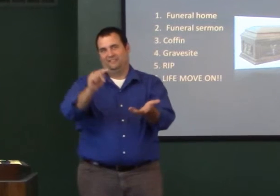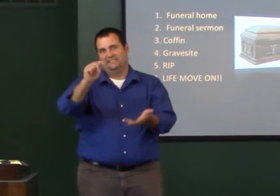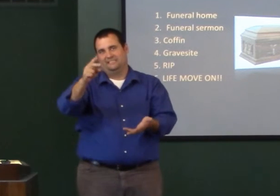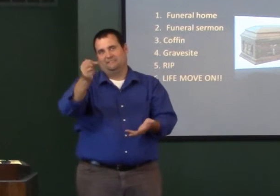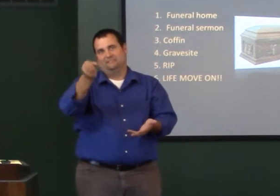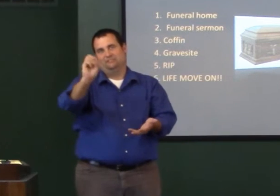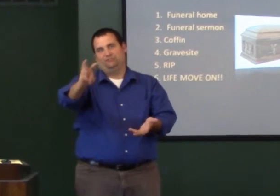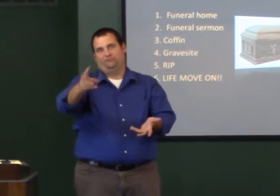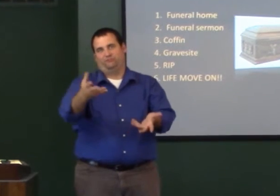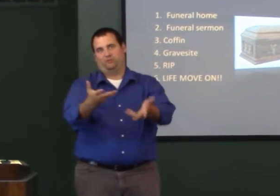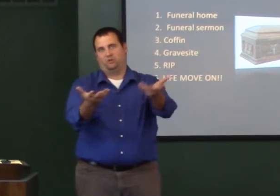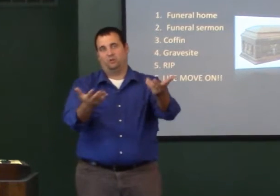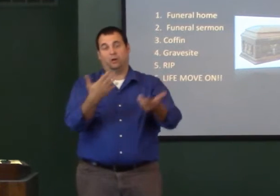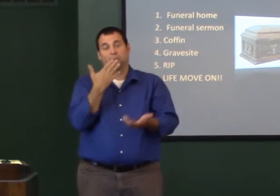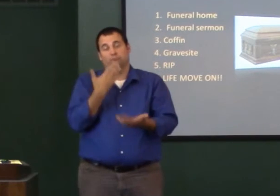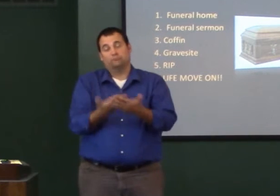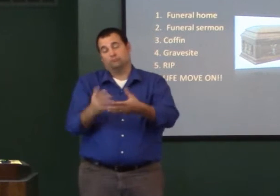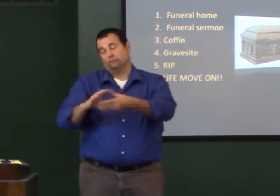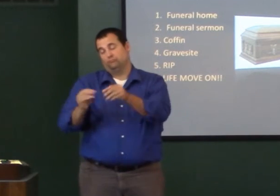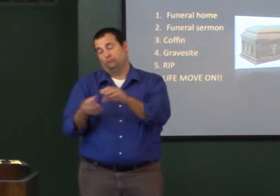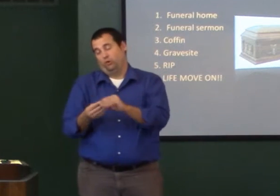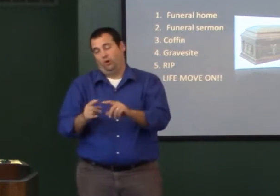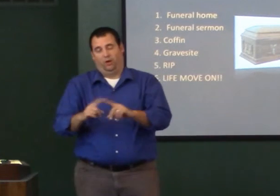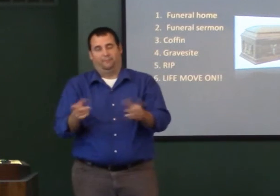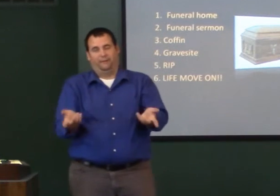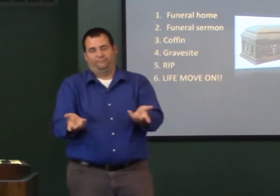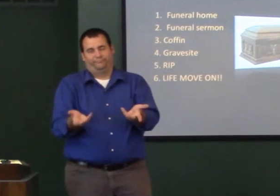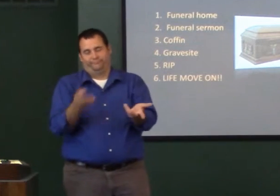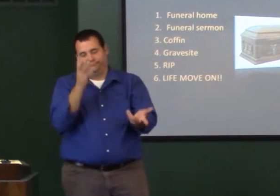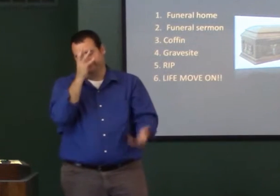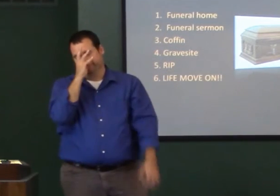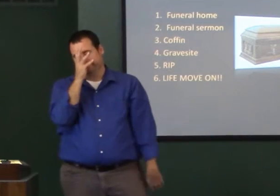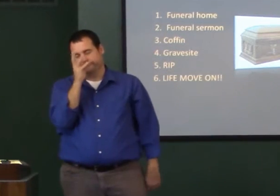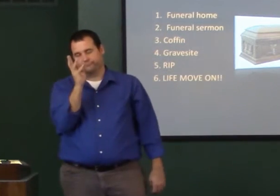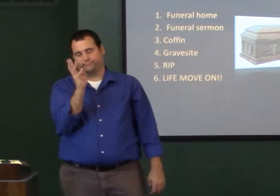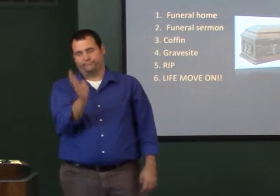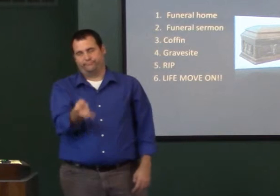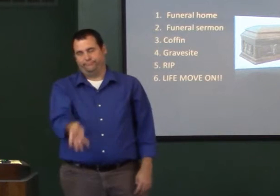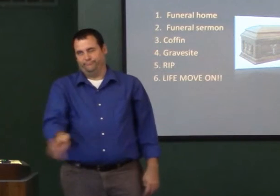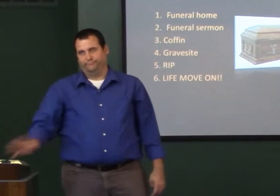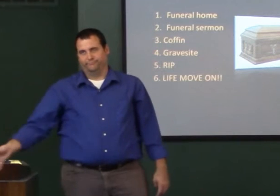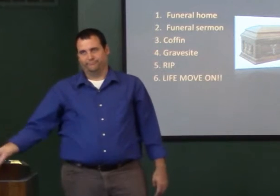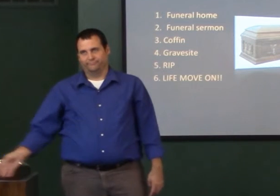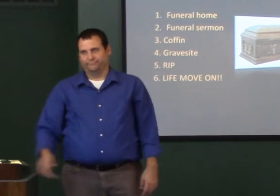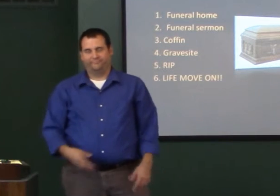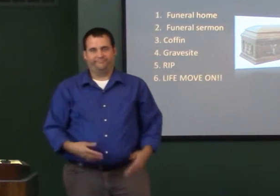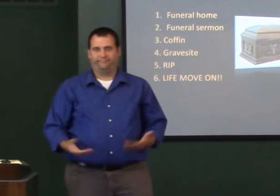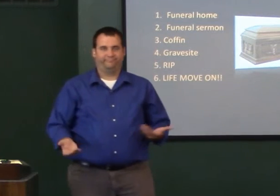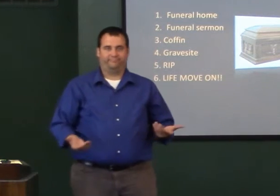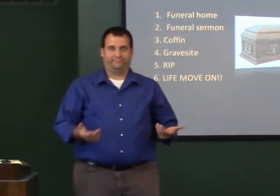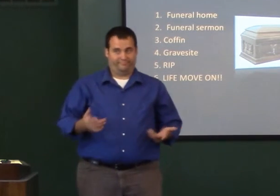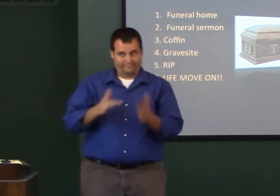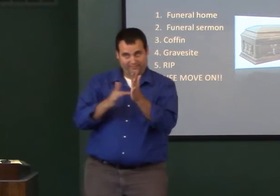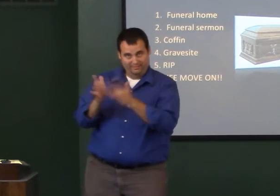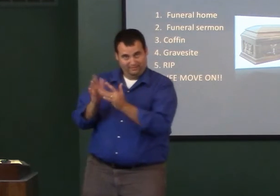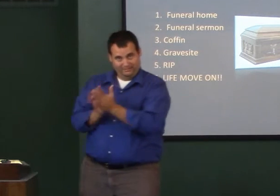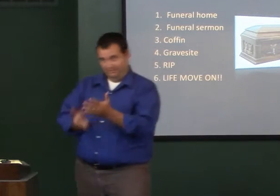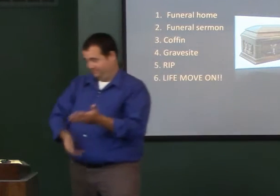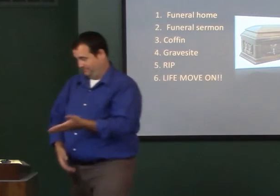you know, bite the people and others, the people they beat, die as well. So this is all make-believe. This is not true.